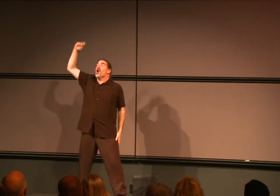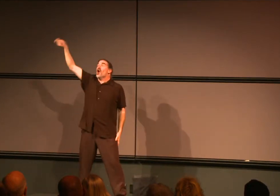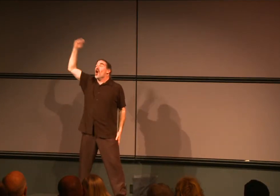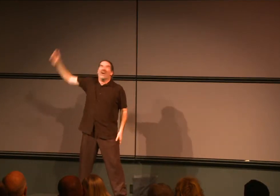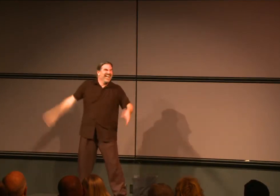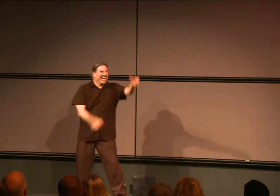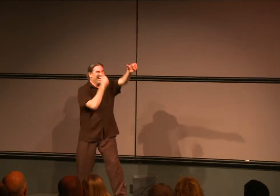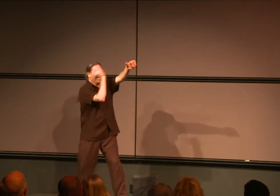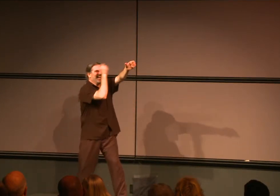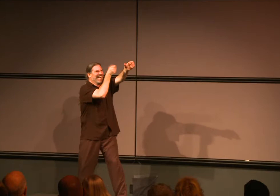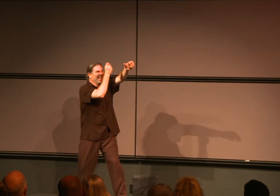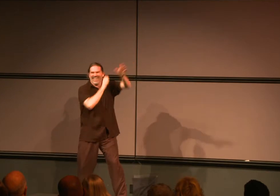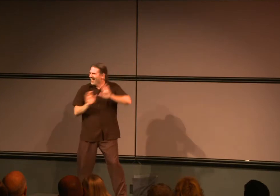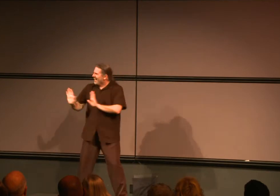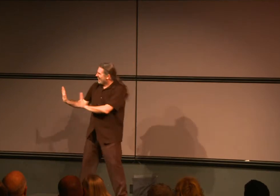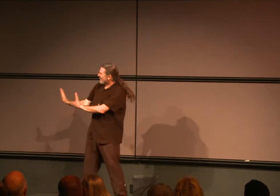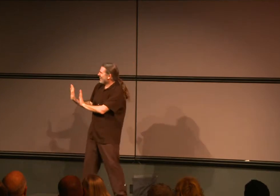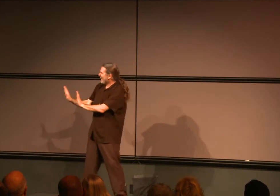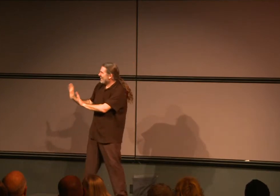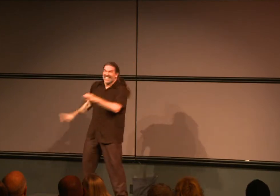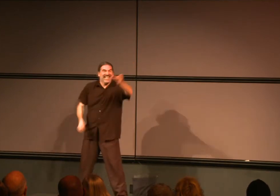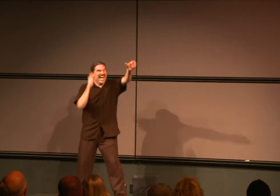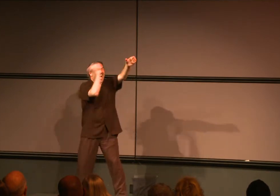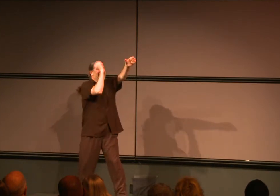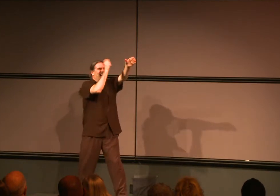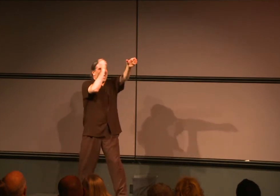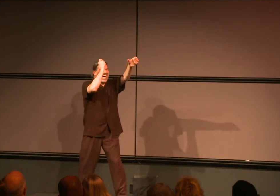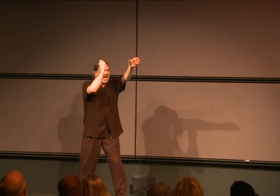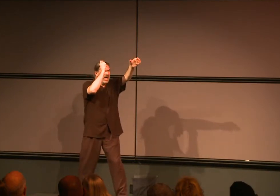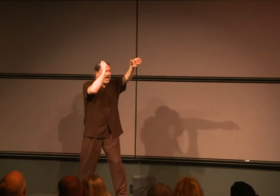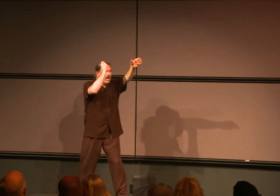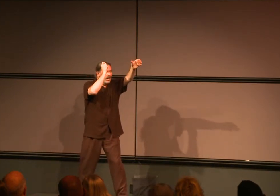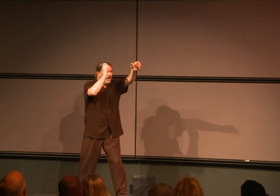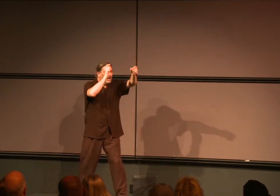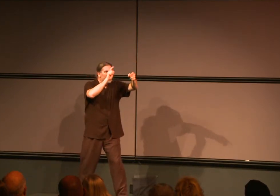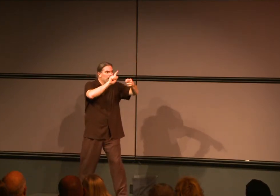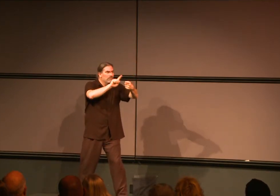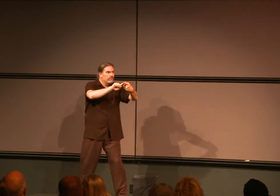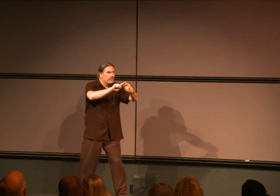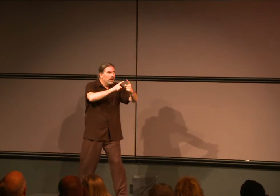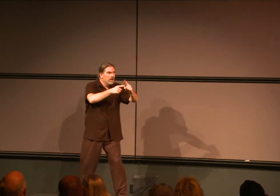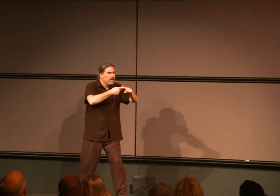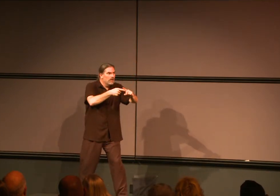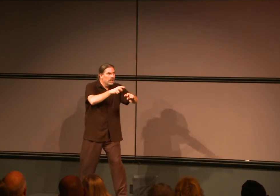towels, swirling, but each and every friend, each friend is now buried,